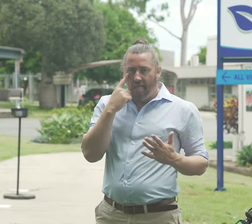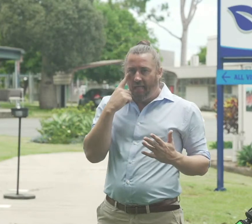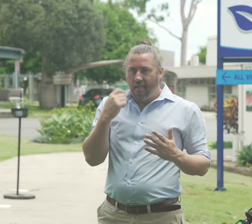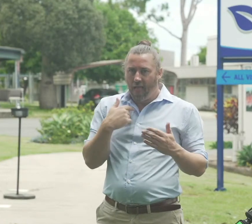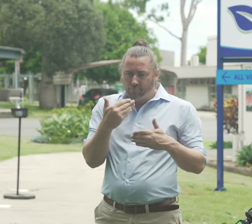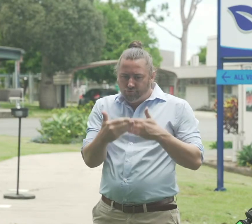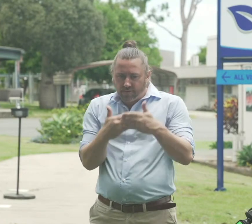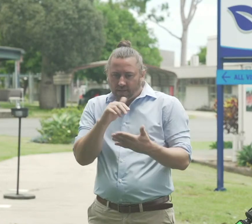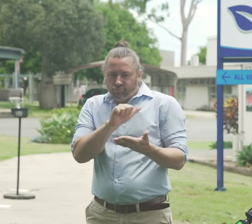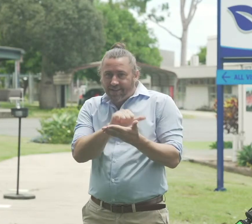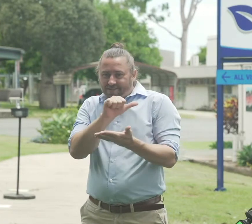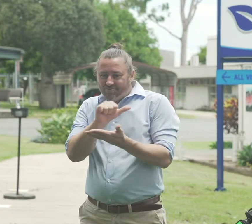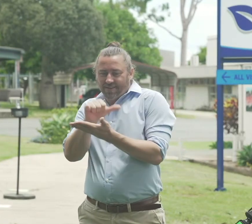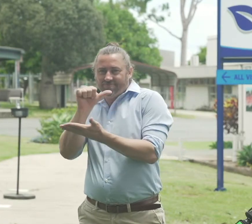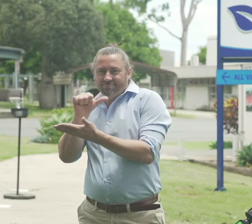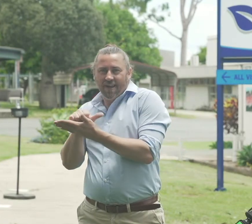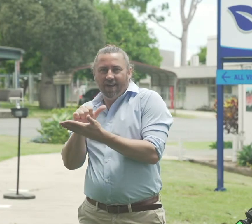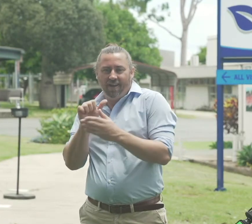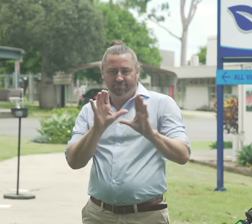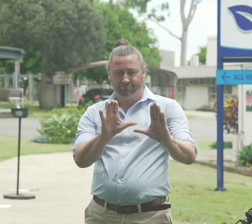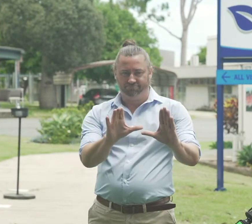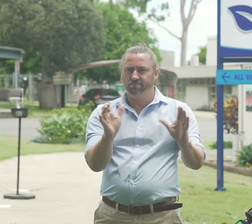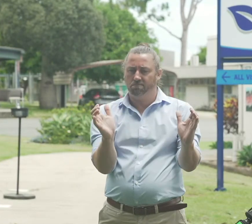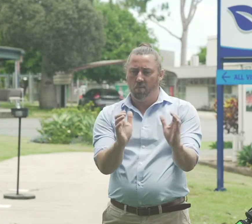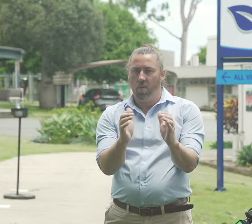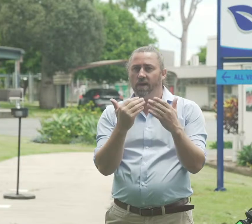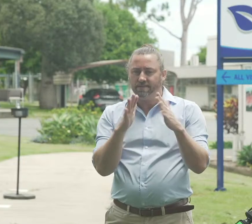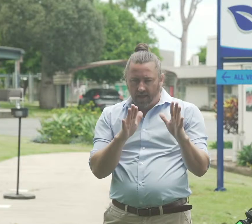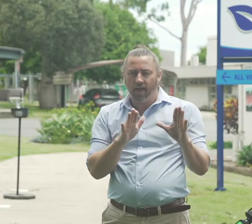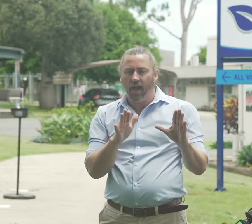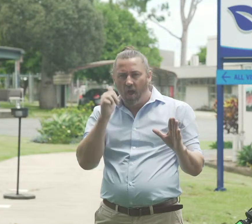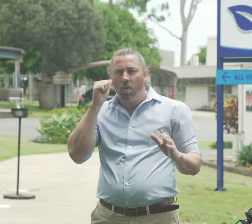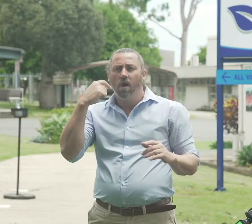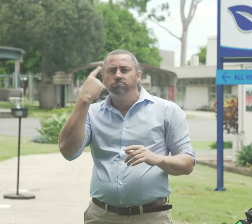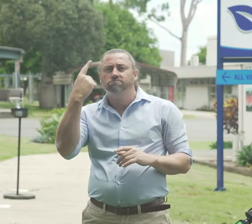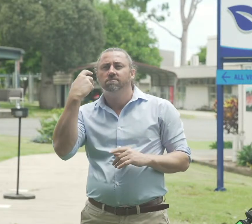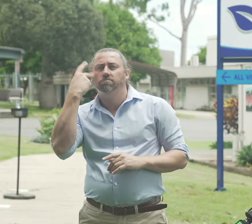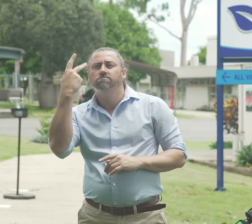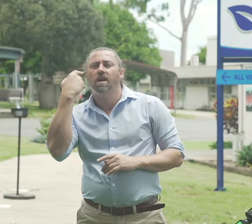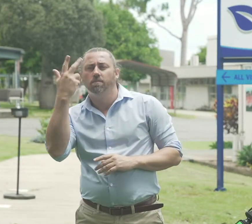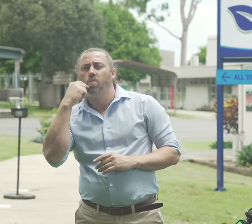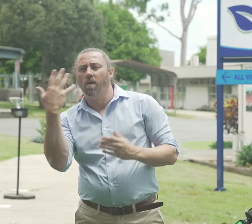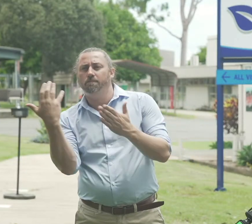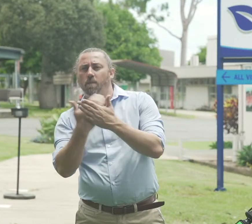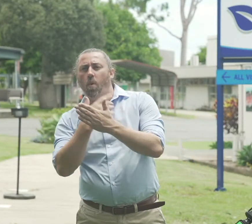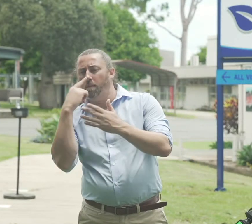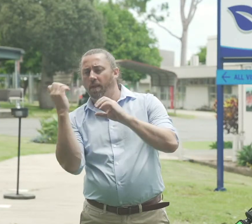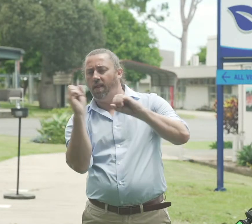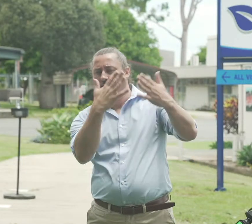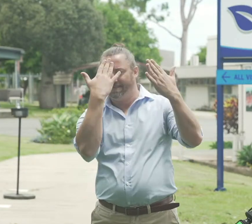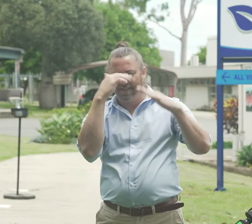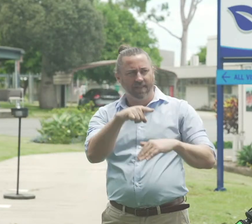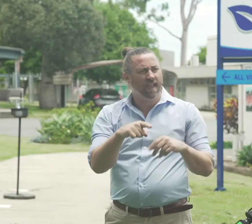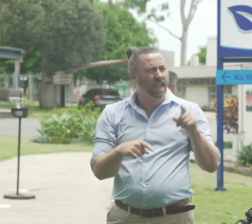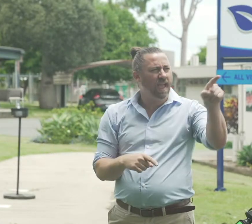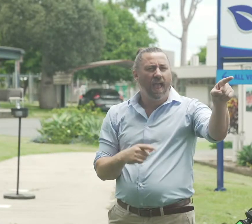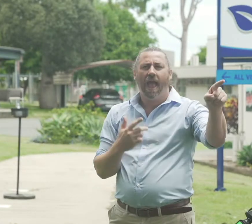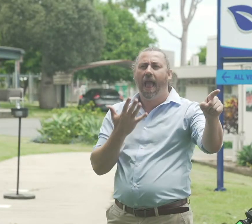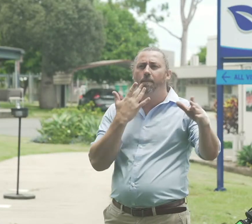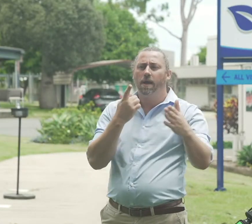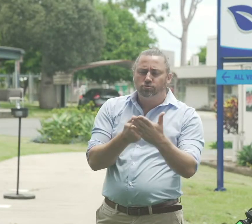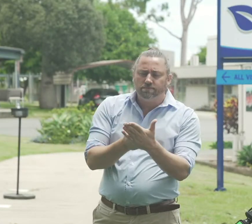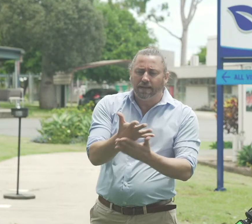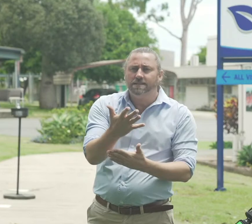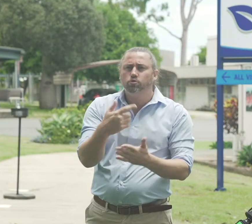take care of those guests is there. We're expecting more people over coming weeks. When will you reveal how much this facility costs? Well,